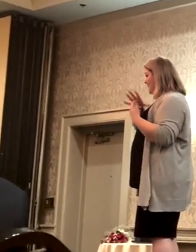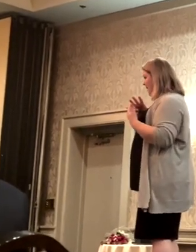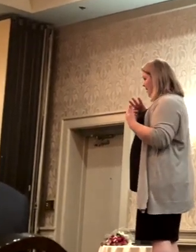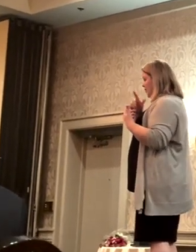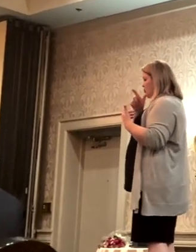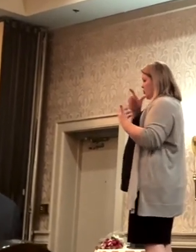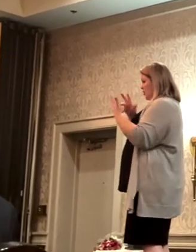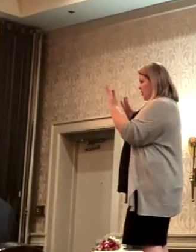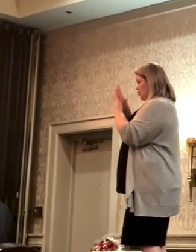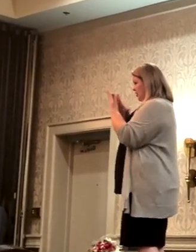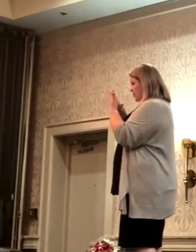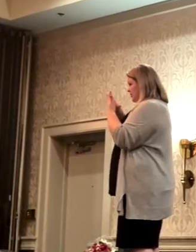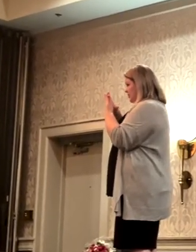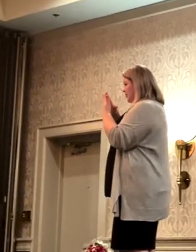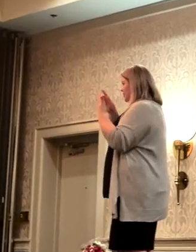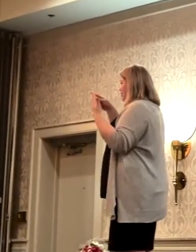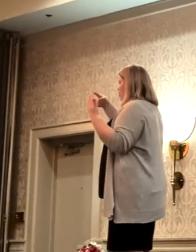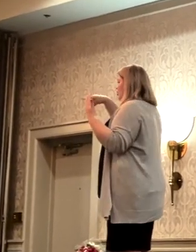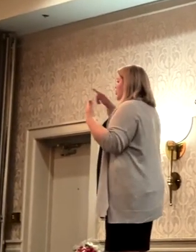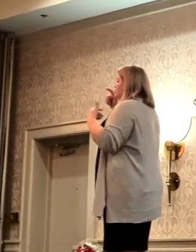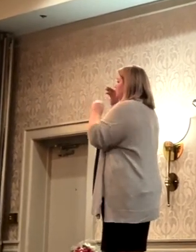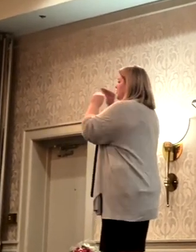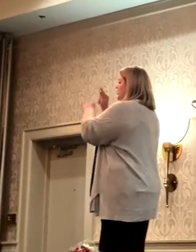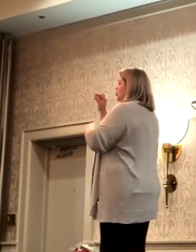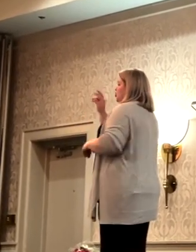are those who teach torts.